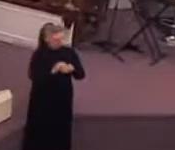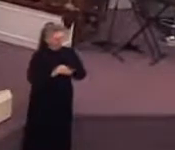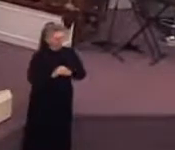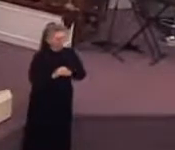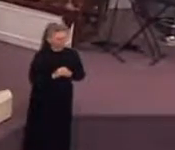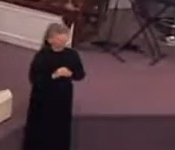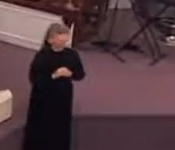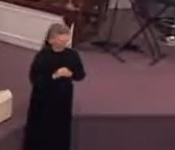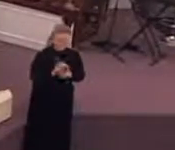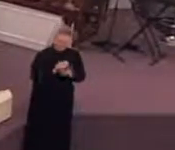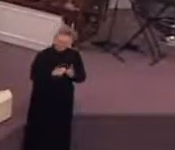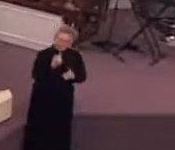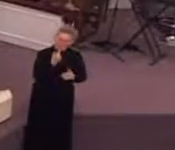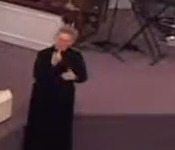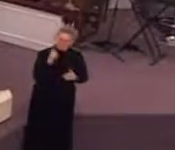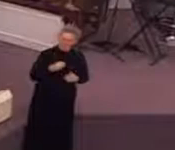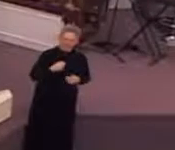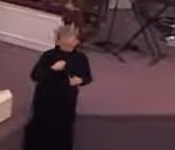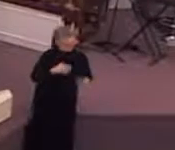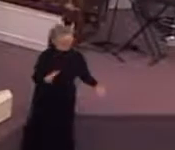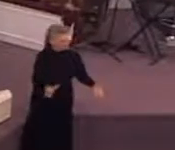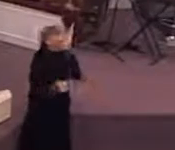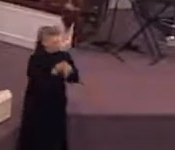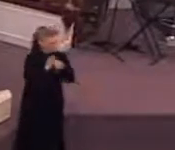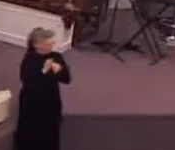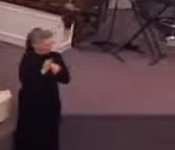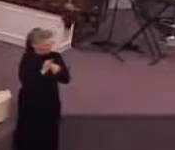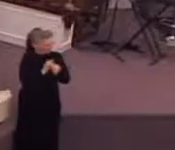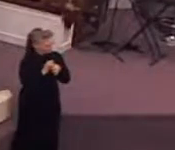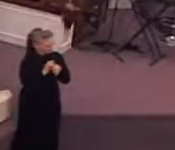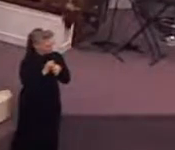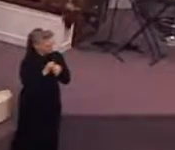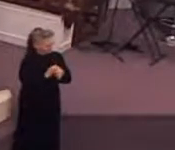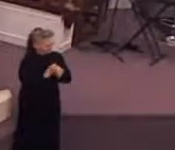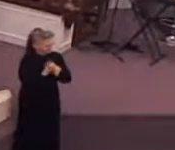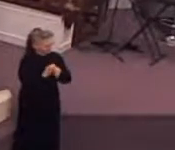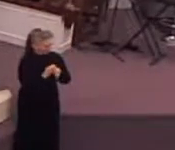Come on, somebody ought to say, I'm going to be united.